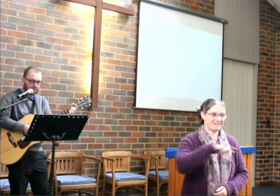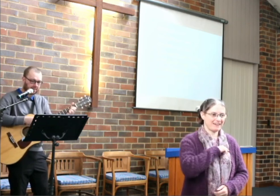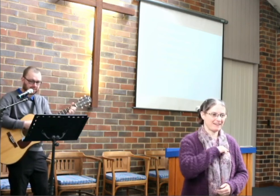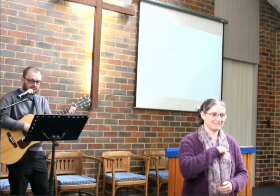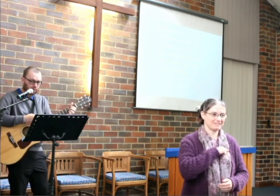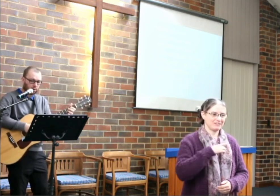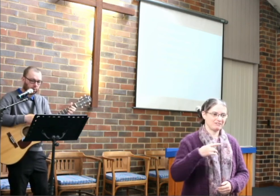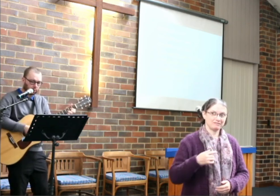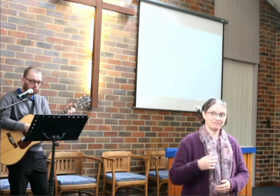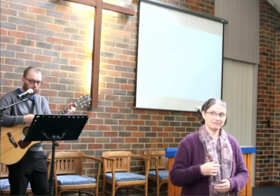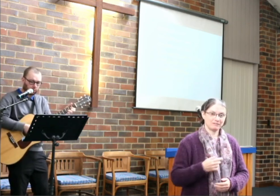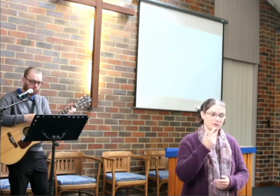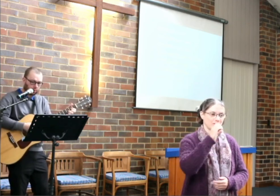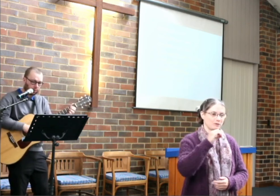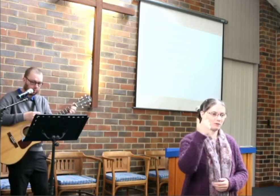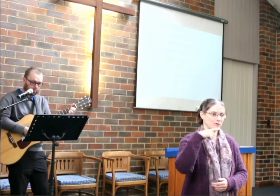Revive us, O